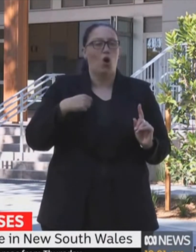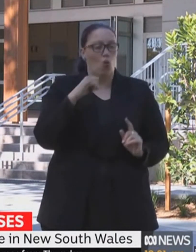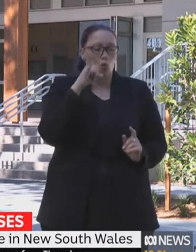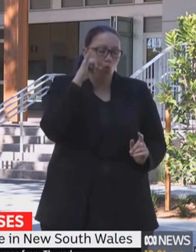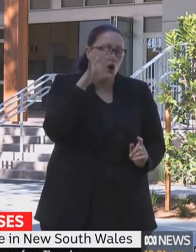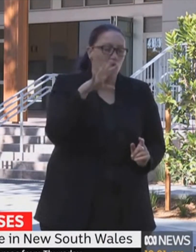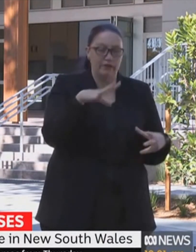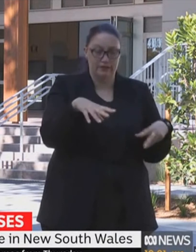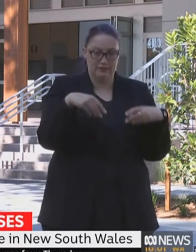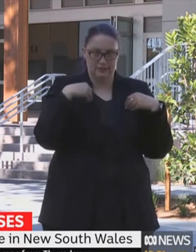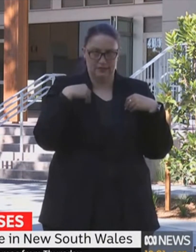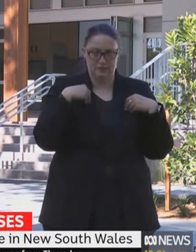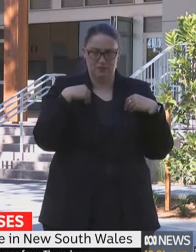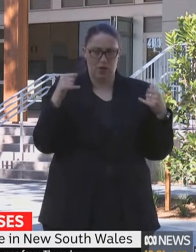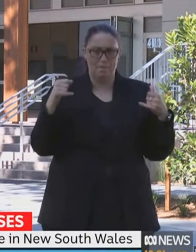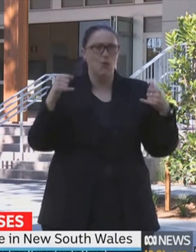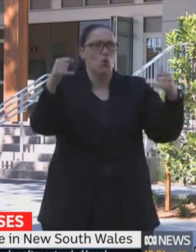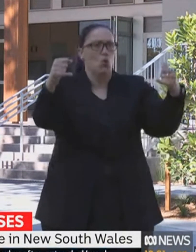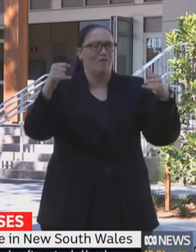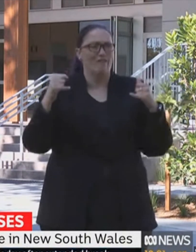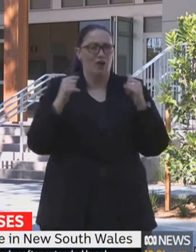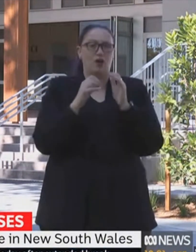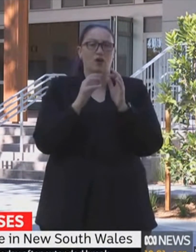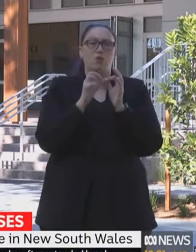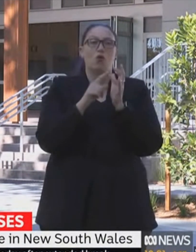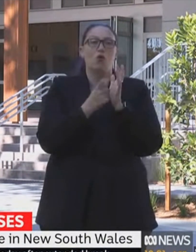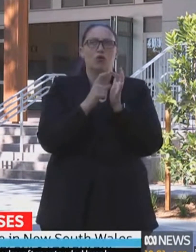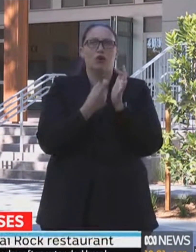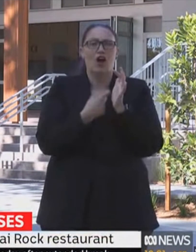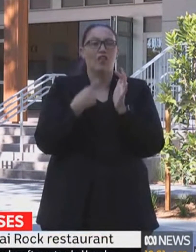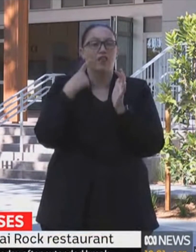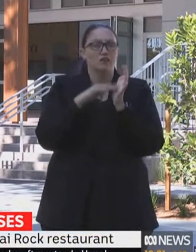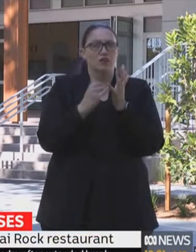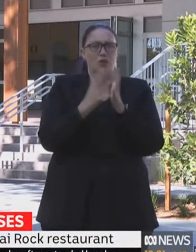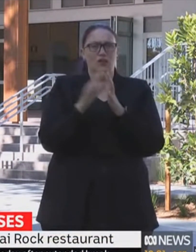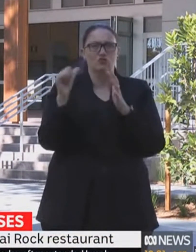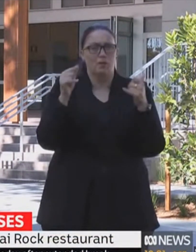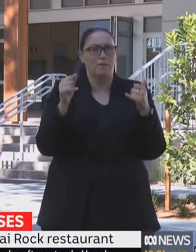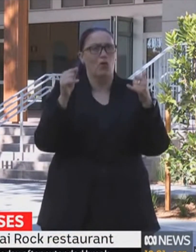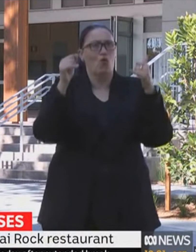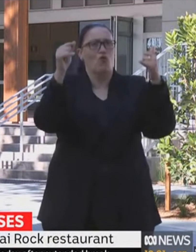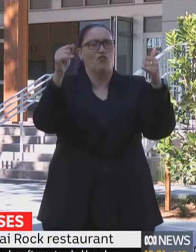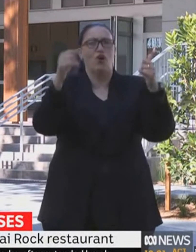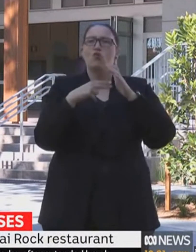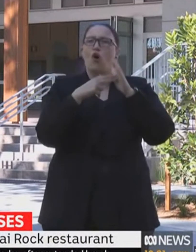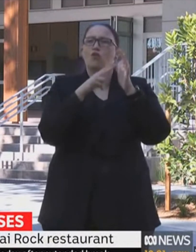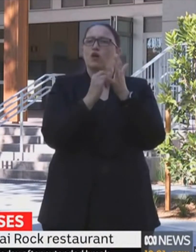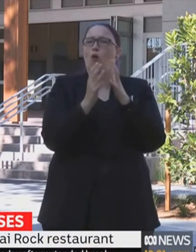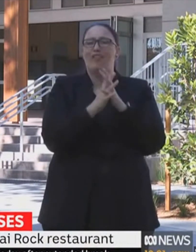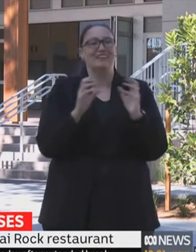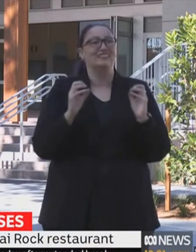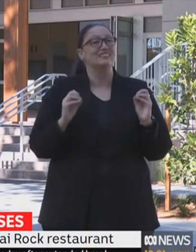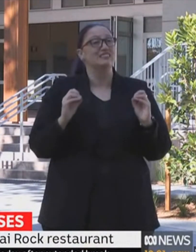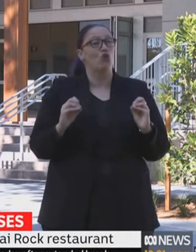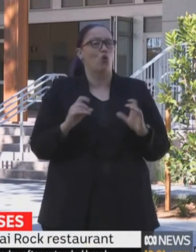any stage that we should move the border. If anything, the border should be moved north. There is zero infection in northern New South Wales at